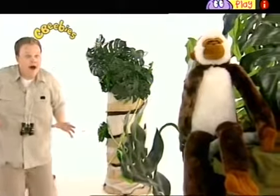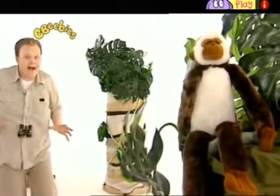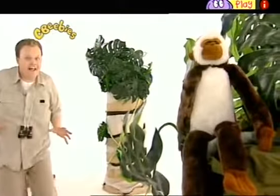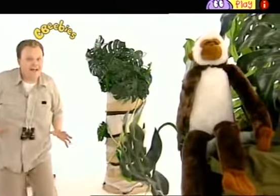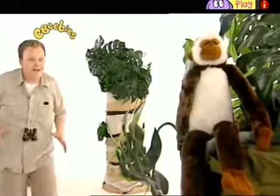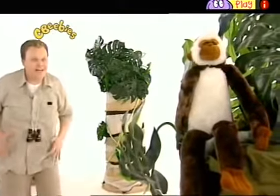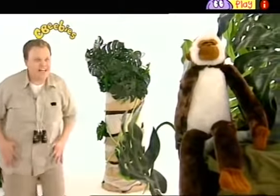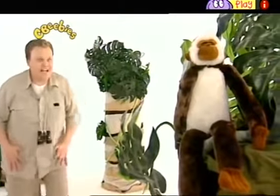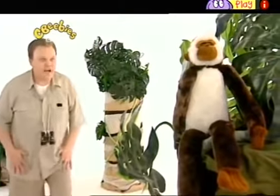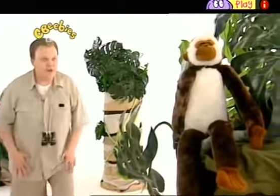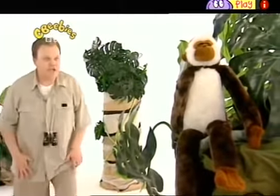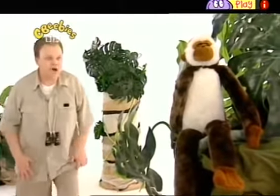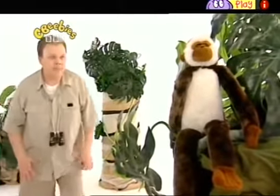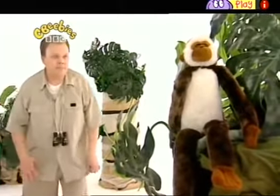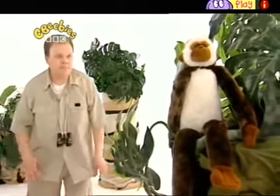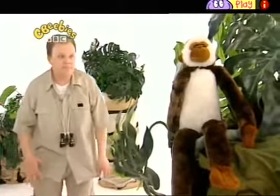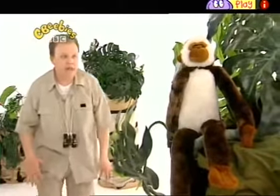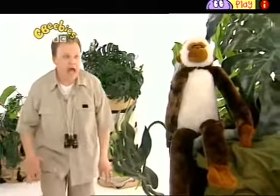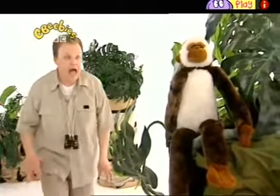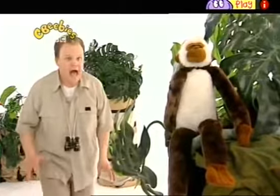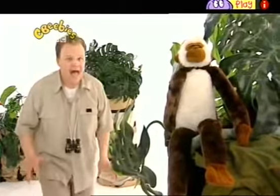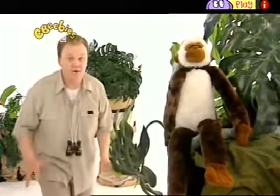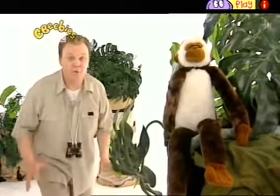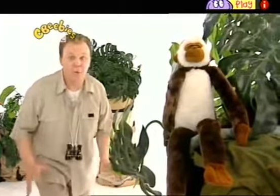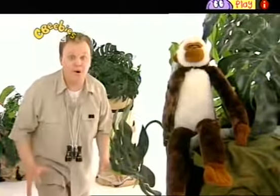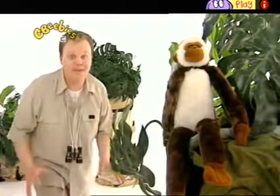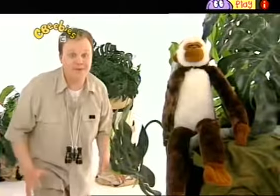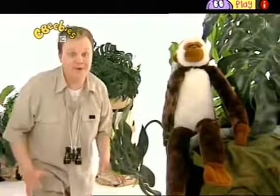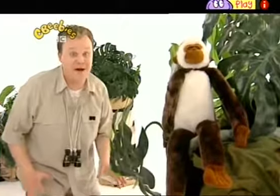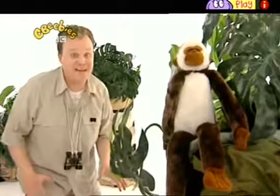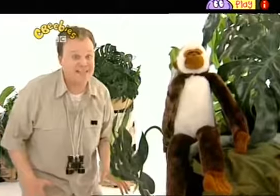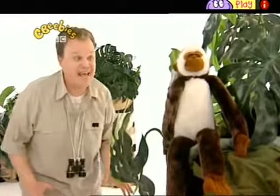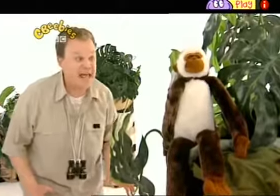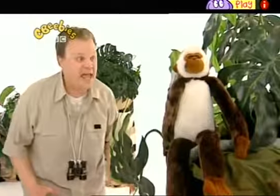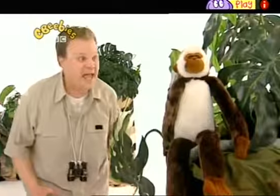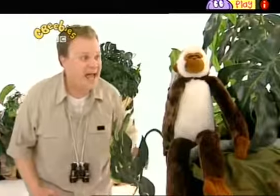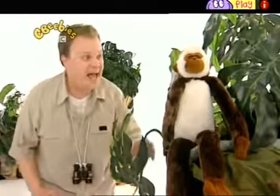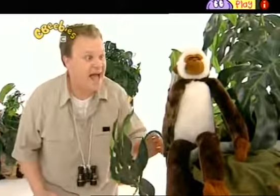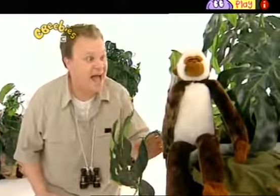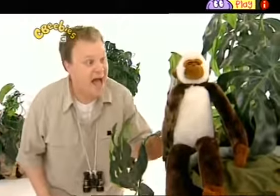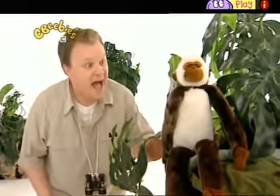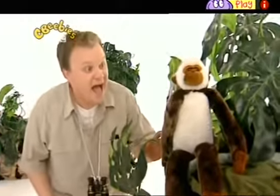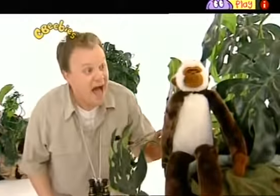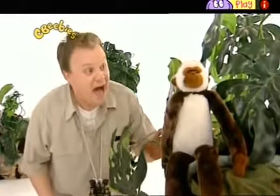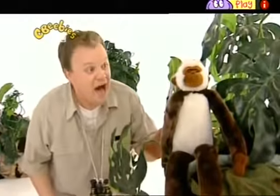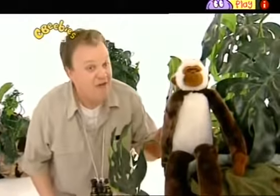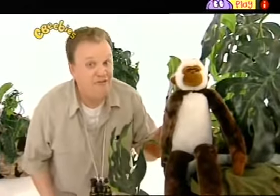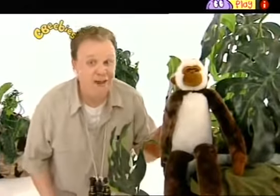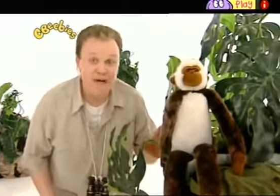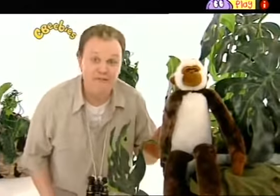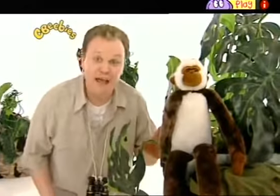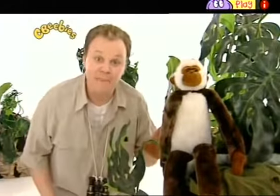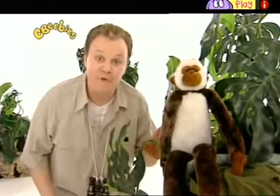I look a little closer, and what do I see? A fluffy